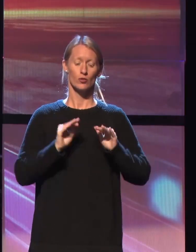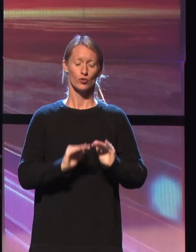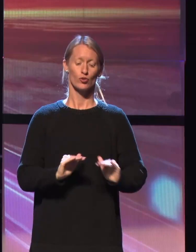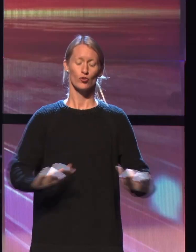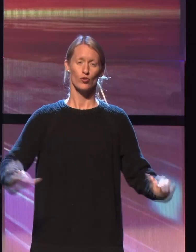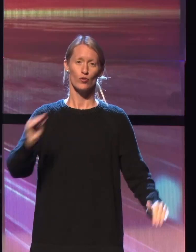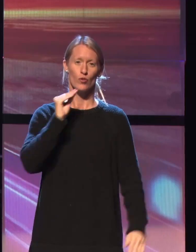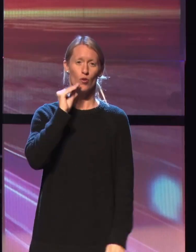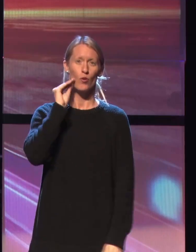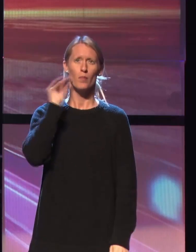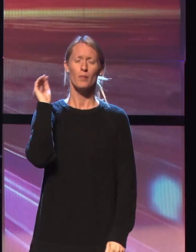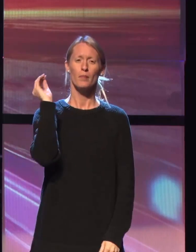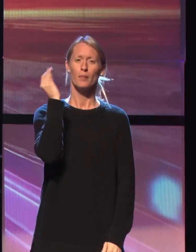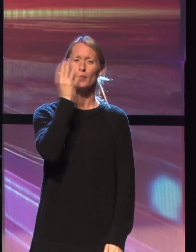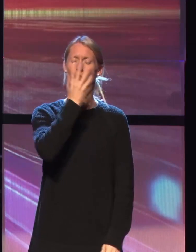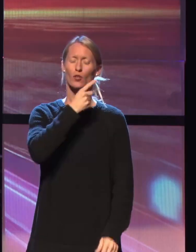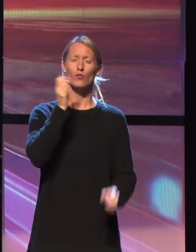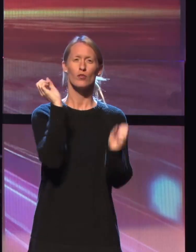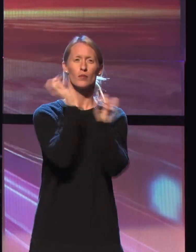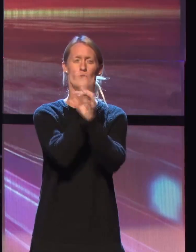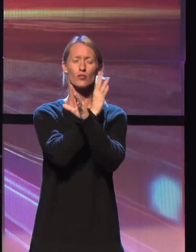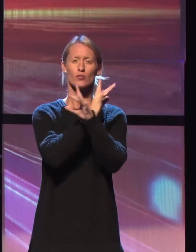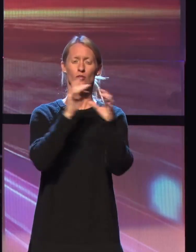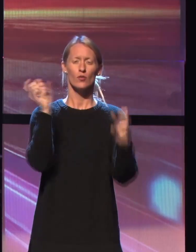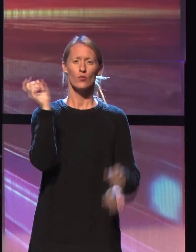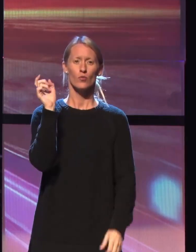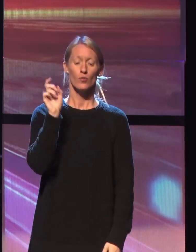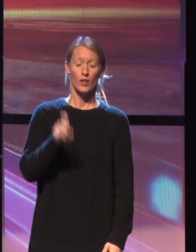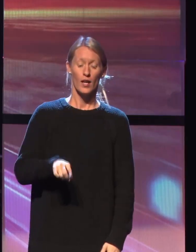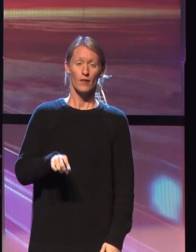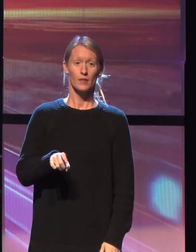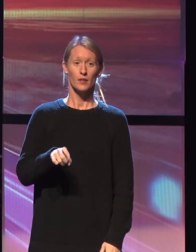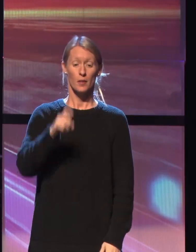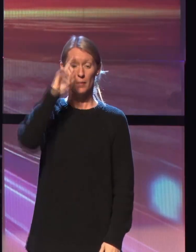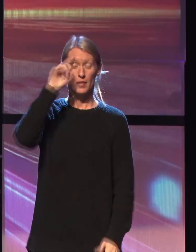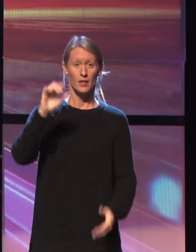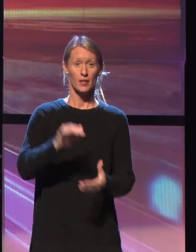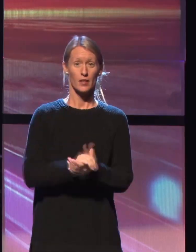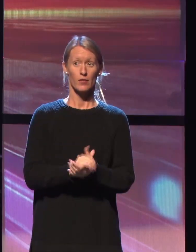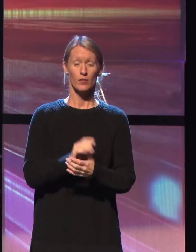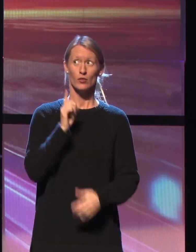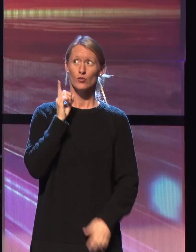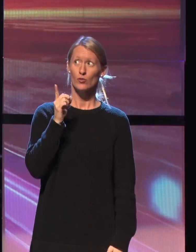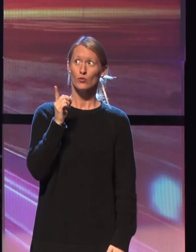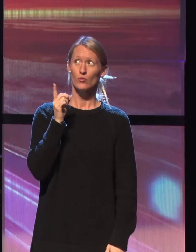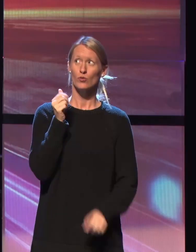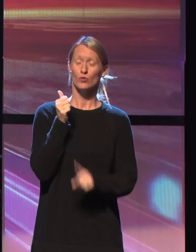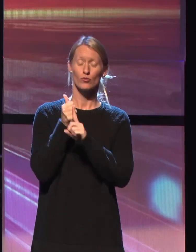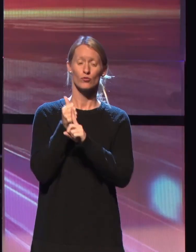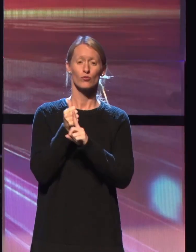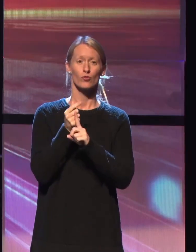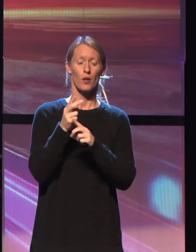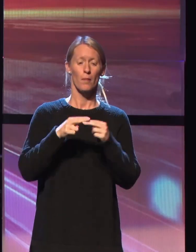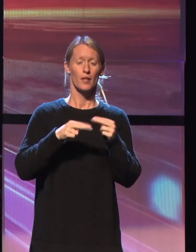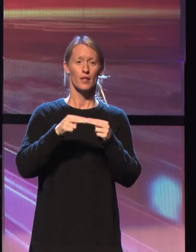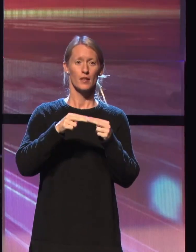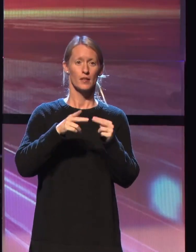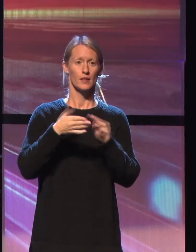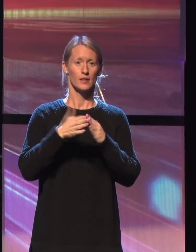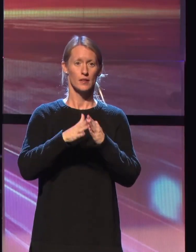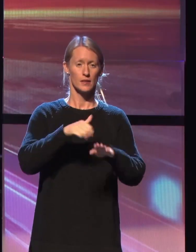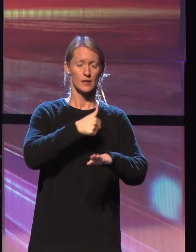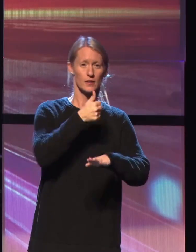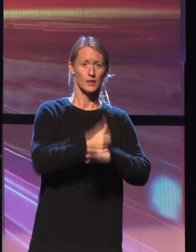that there is this prayer that I just have to believe that you're building this city. And that's what I want to talk about today as we wrap up